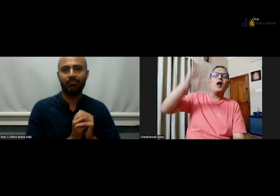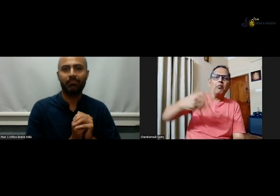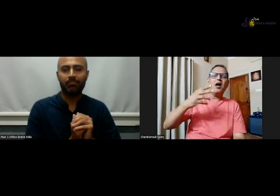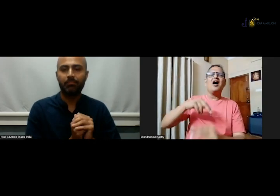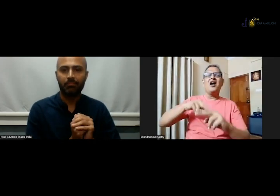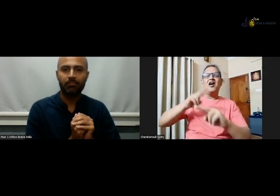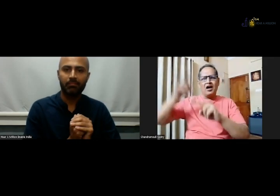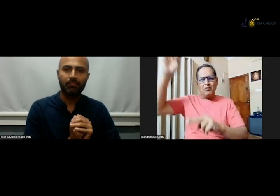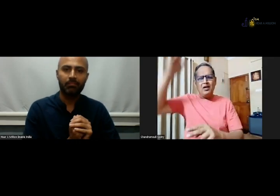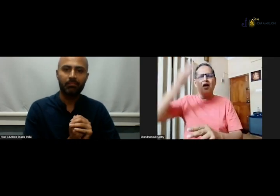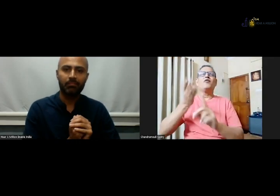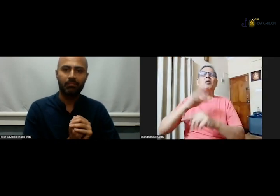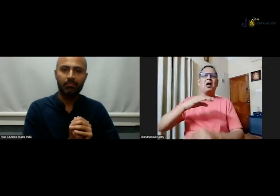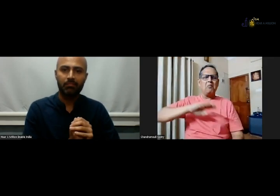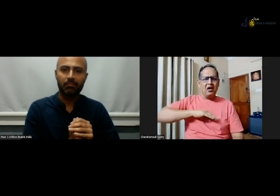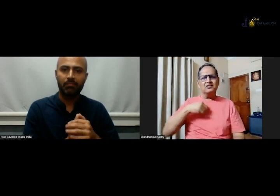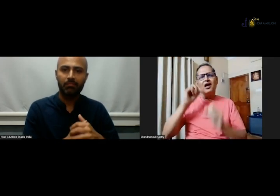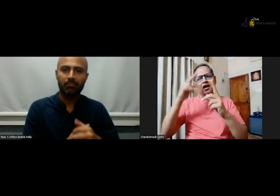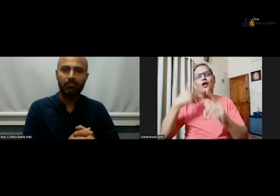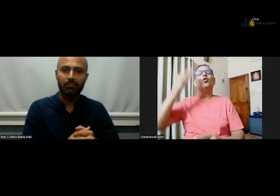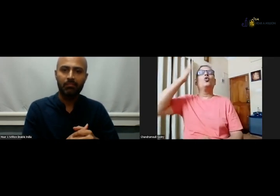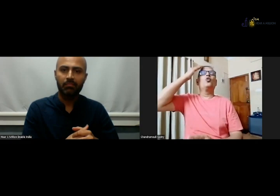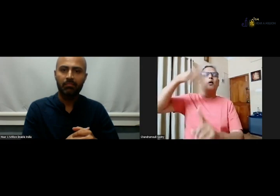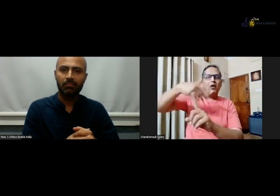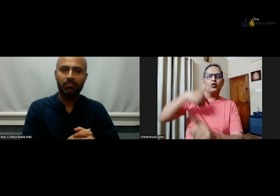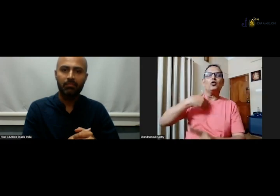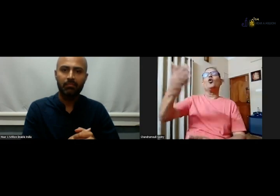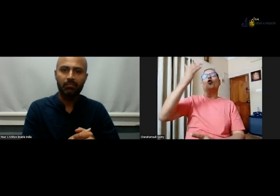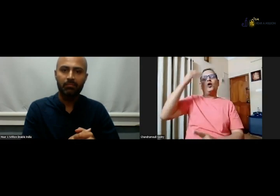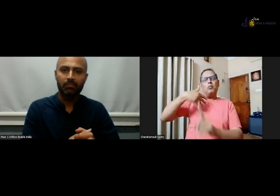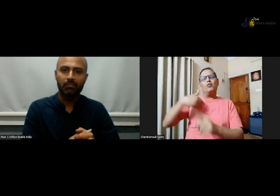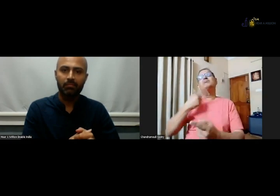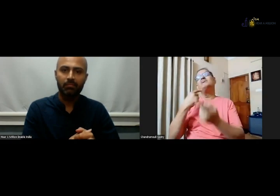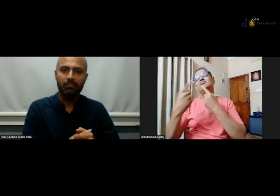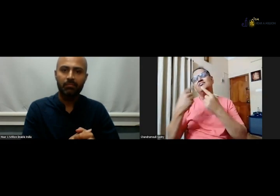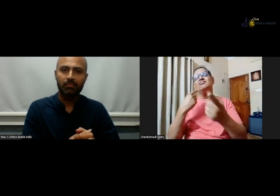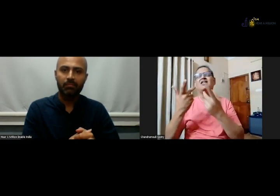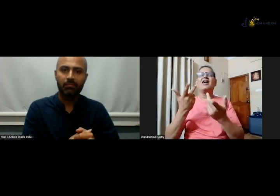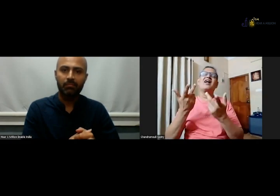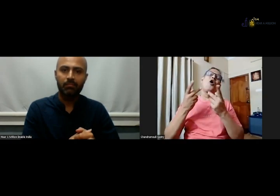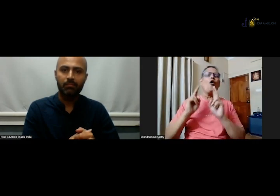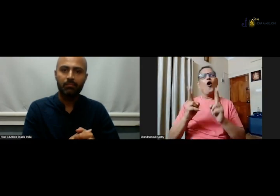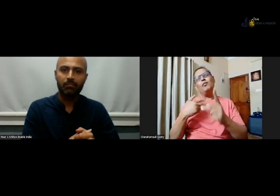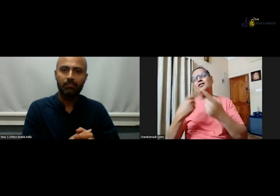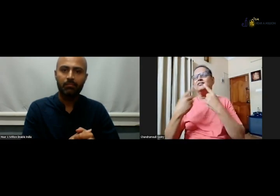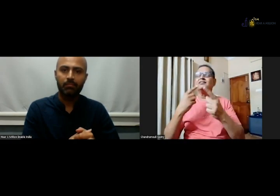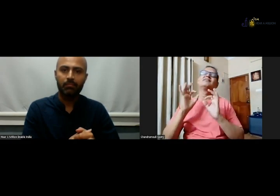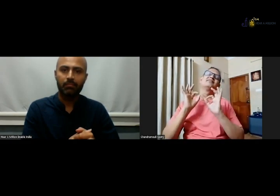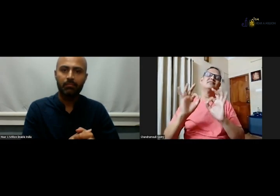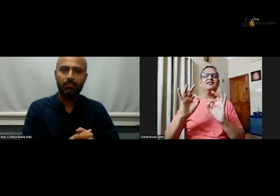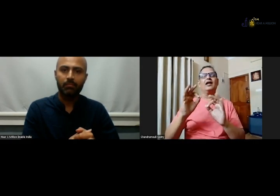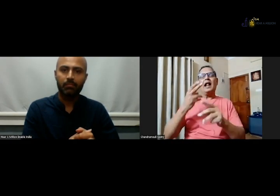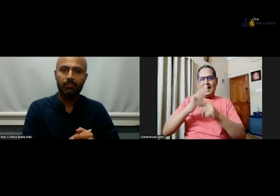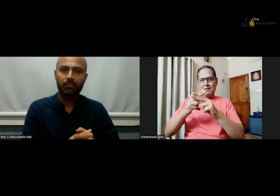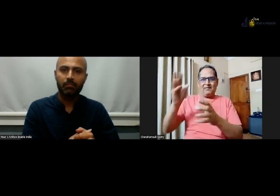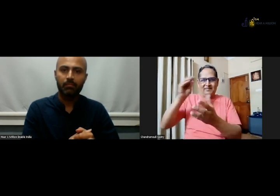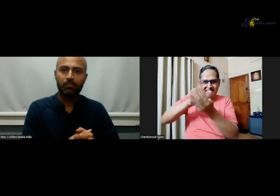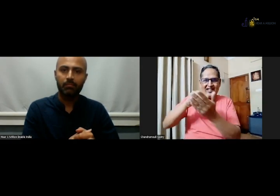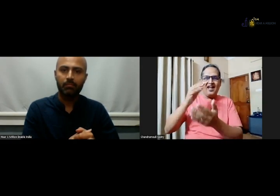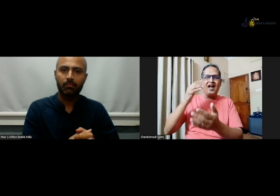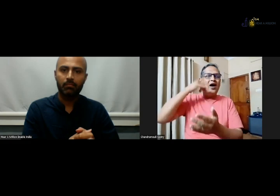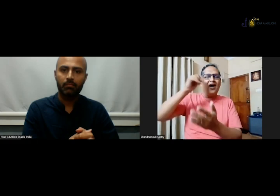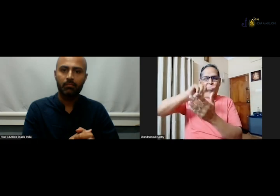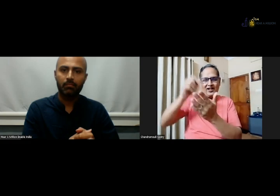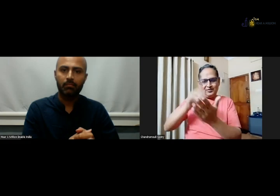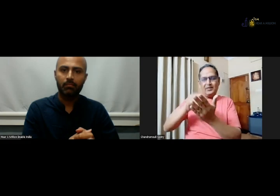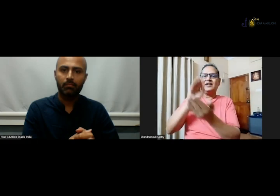personally, and, you know, I knew about the background and asked her everything about her. And I shared my background with her. Then I